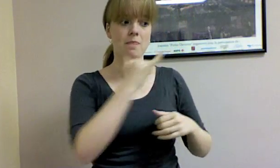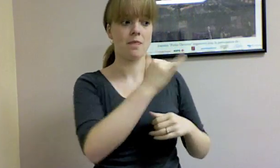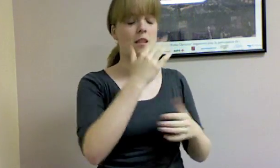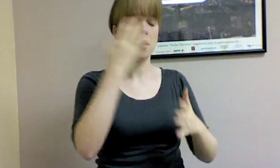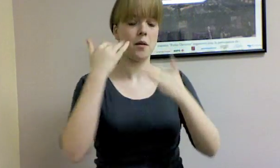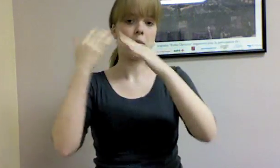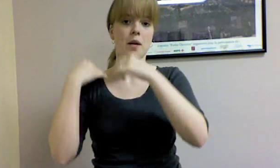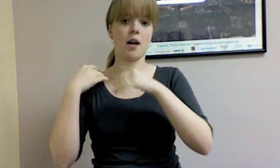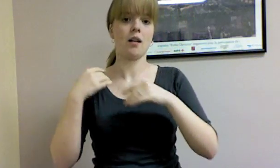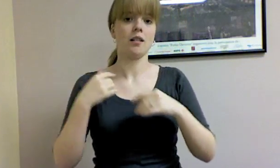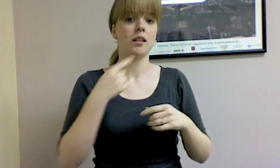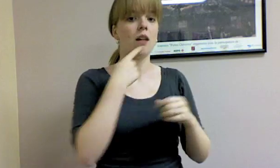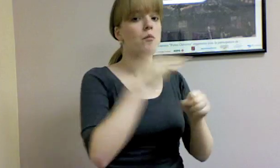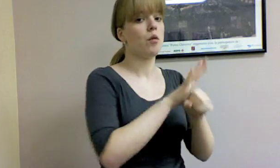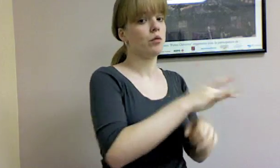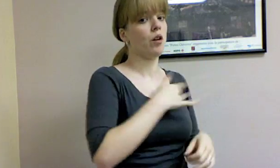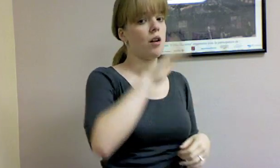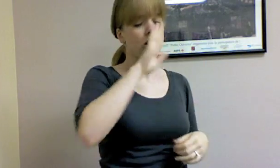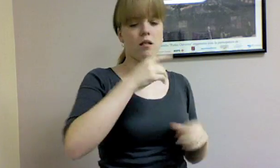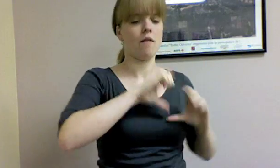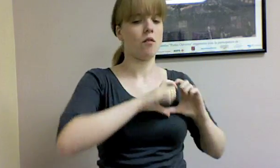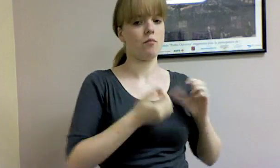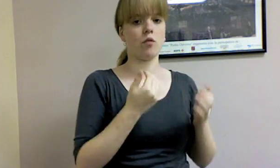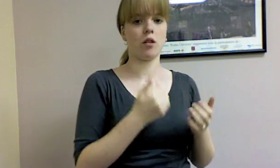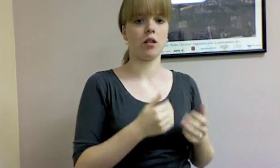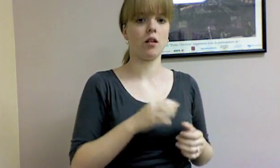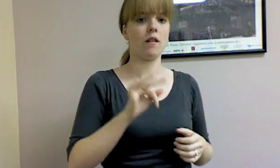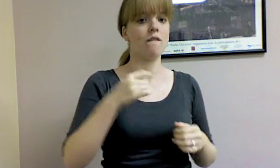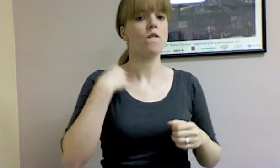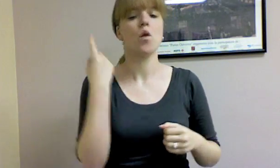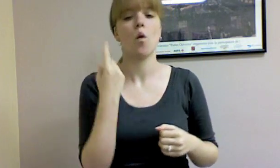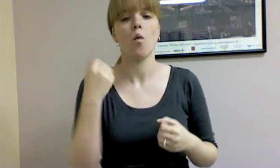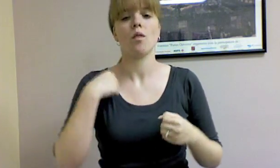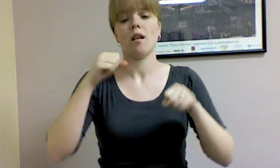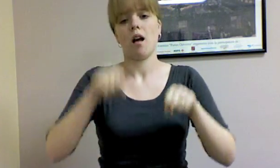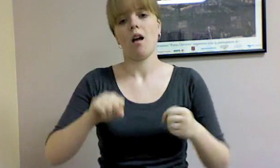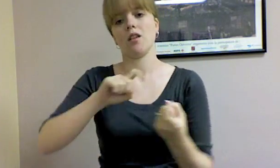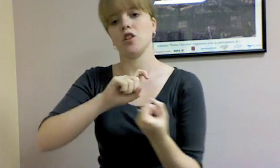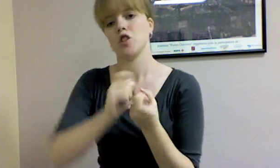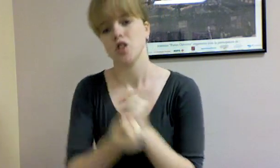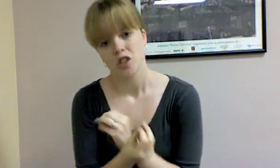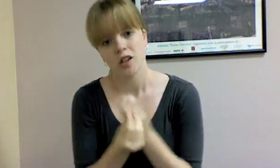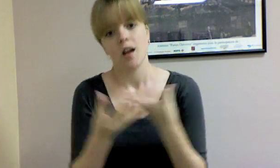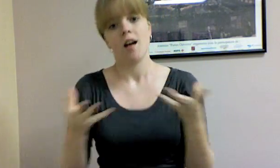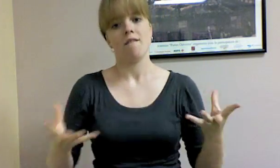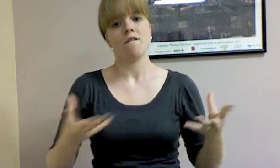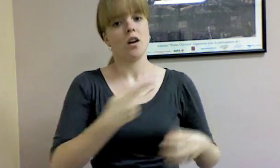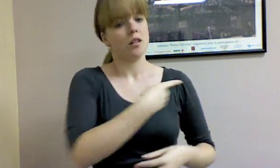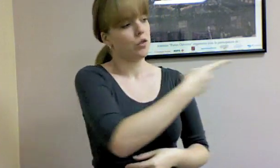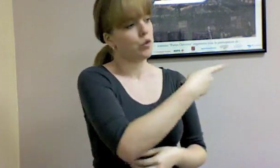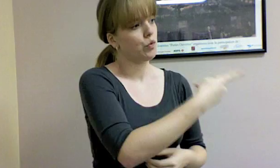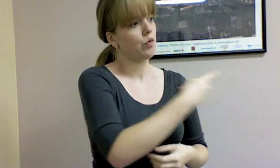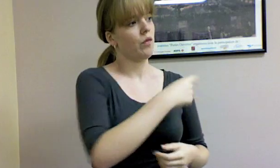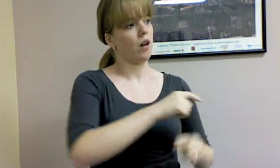I would never break her heart again. If only I could change things, switch and rearrange things, I could have been there with her in